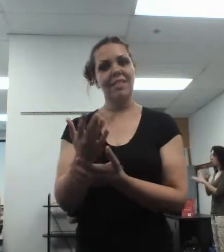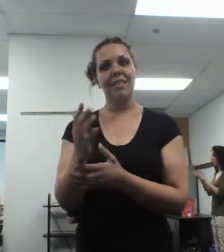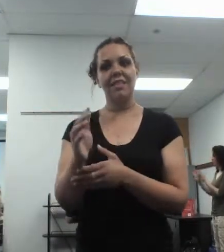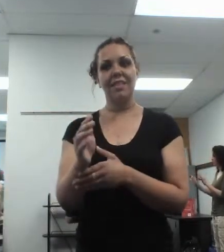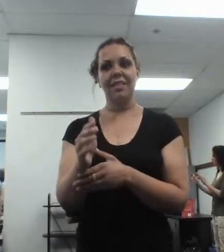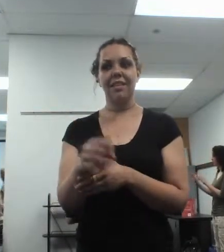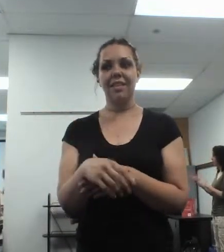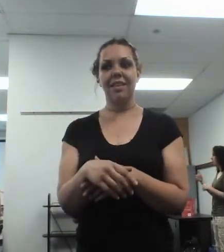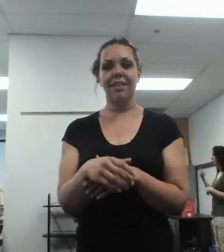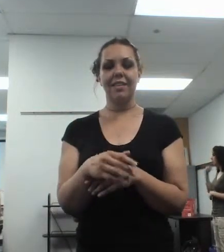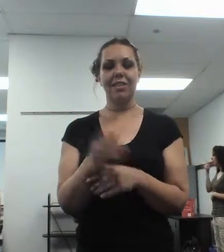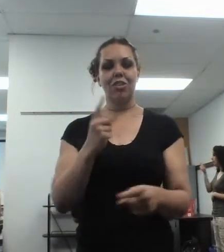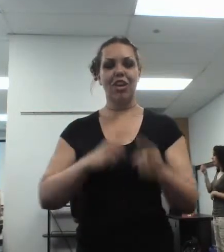conclude.